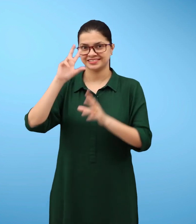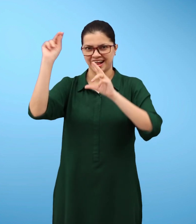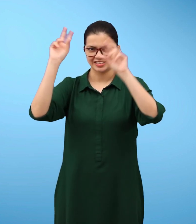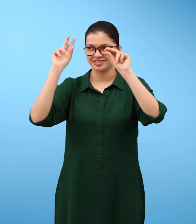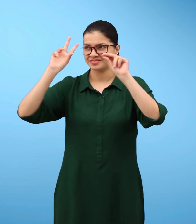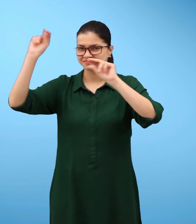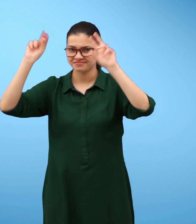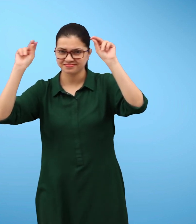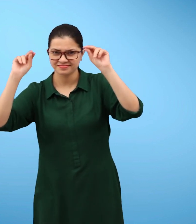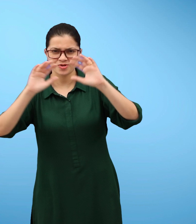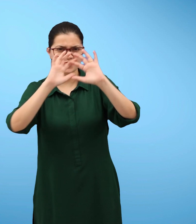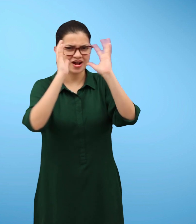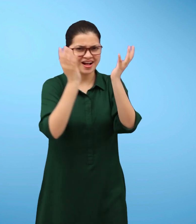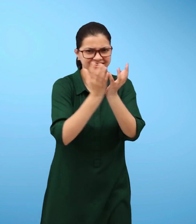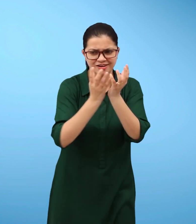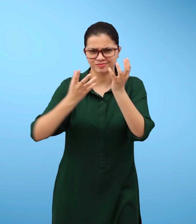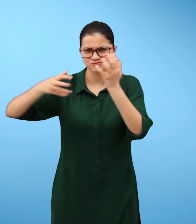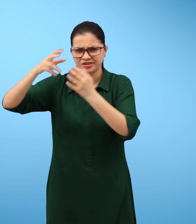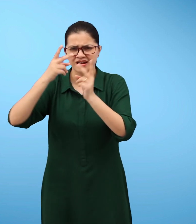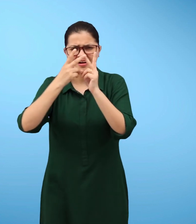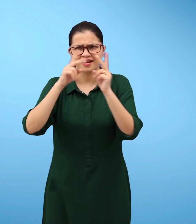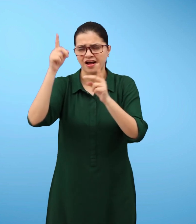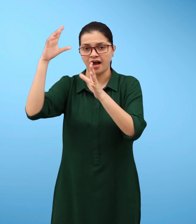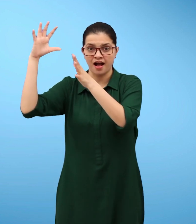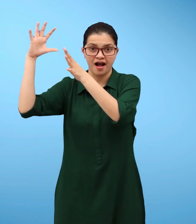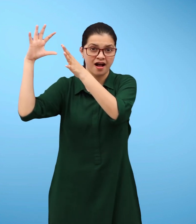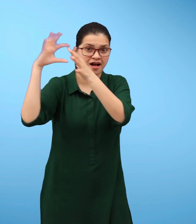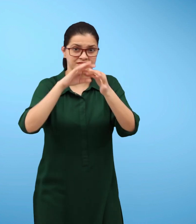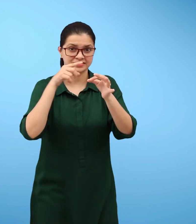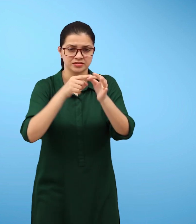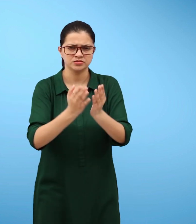Fill in the blank was a great astronomer.